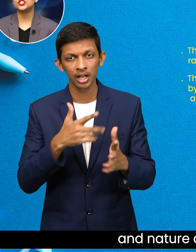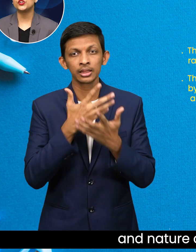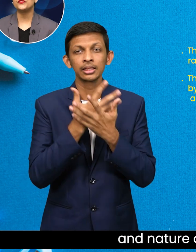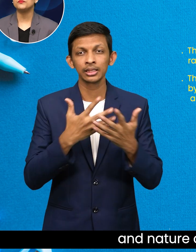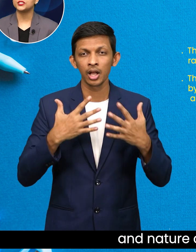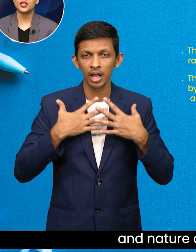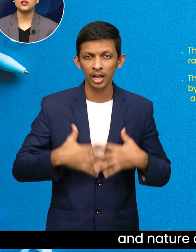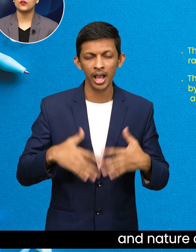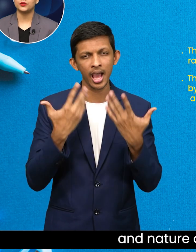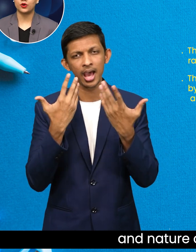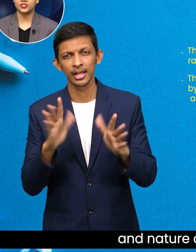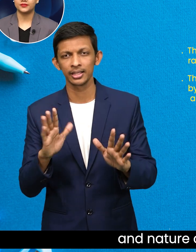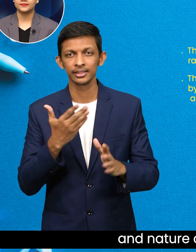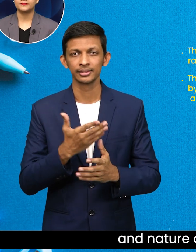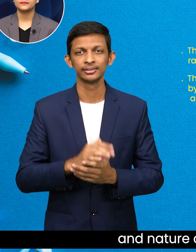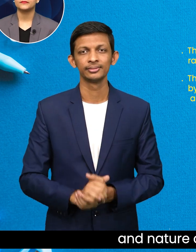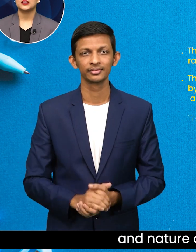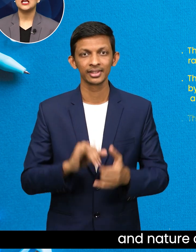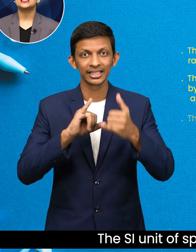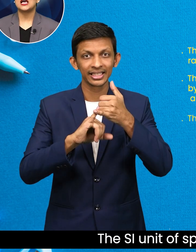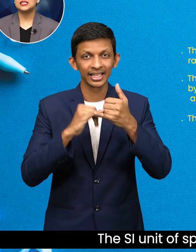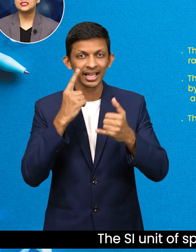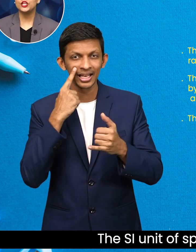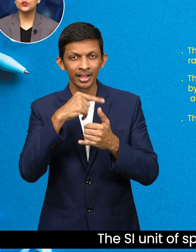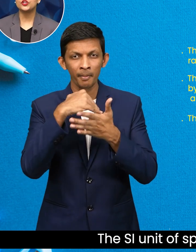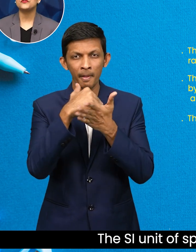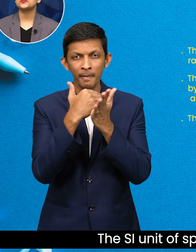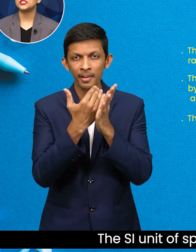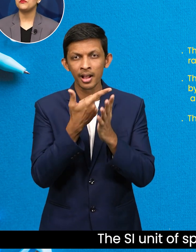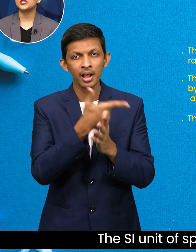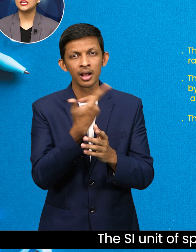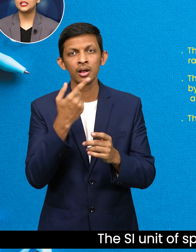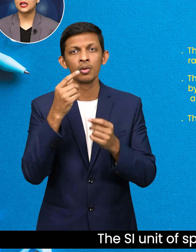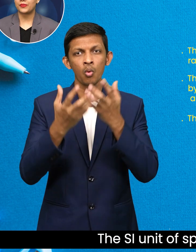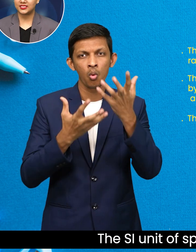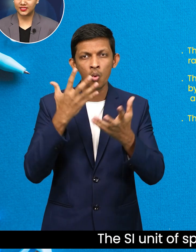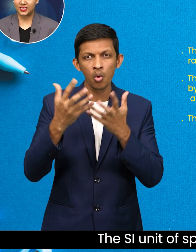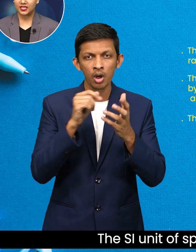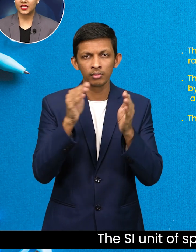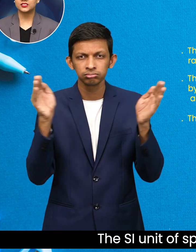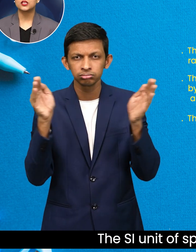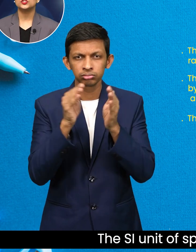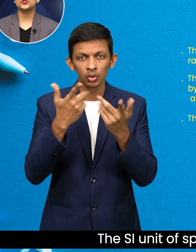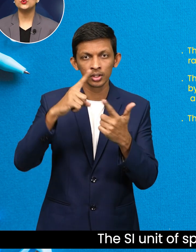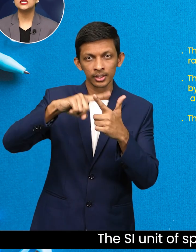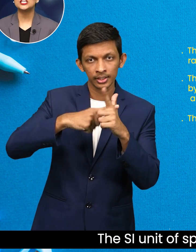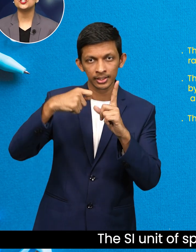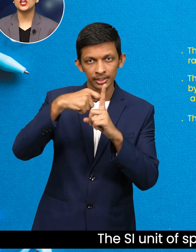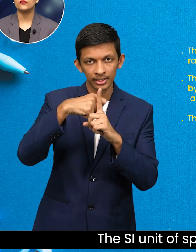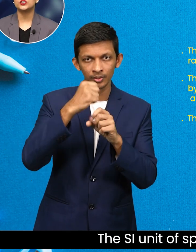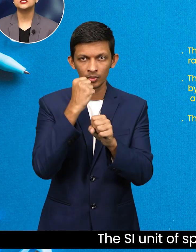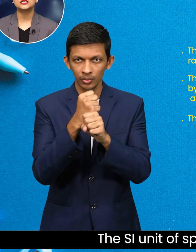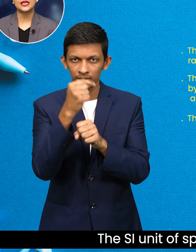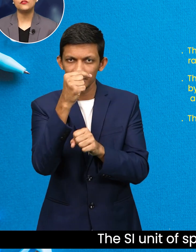and nature of the material of the body. The SI unit of specific heat capacity is Joule